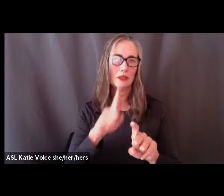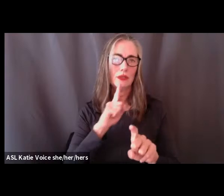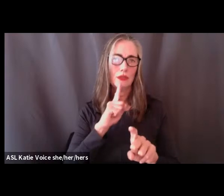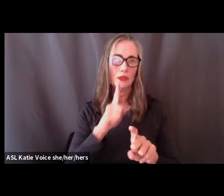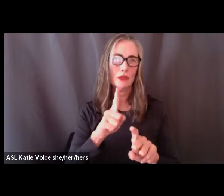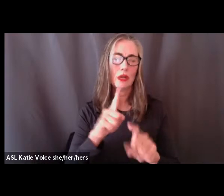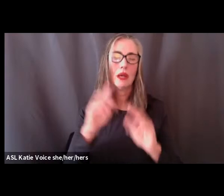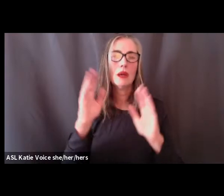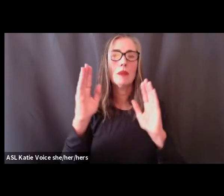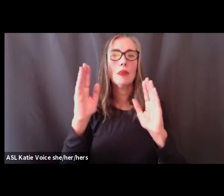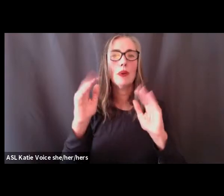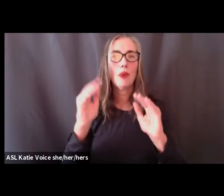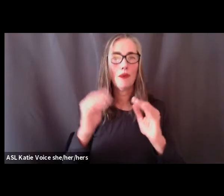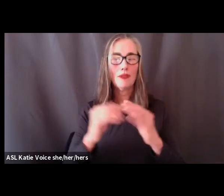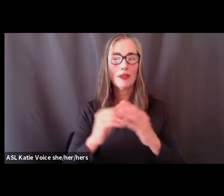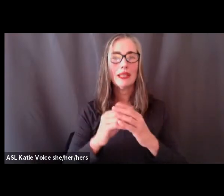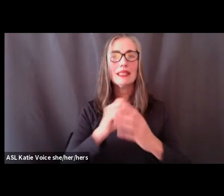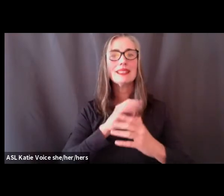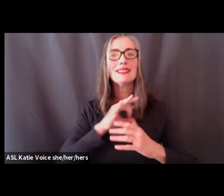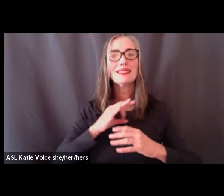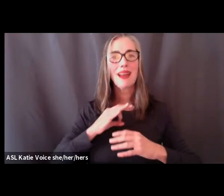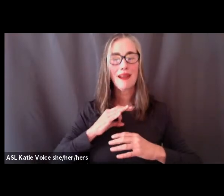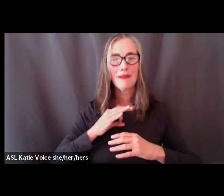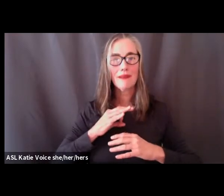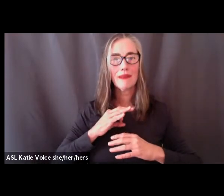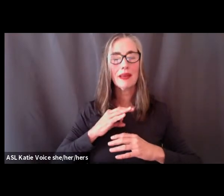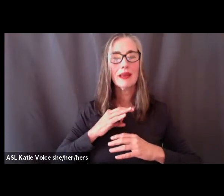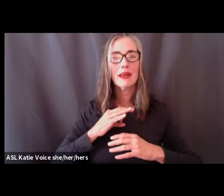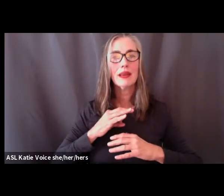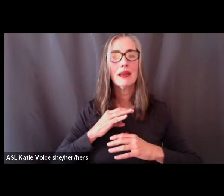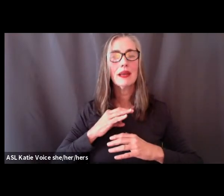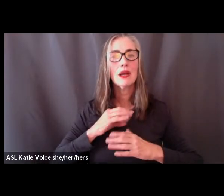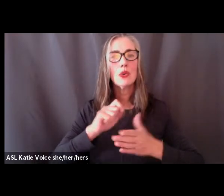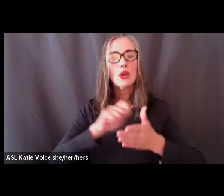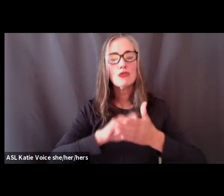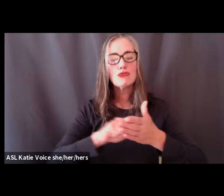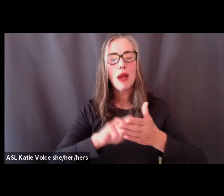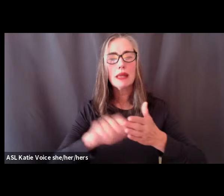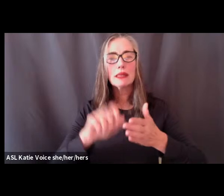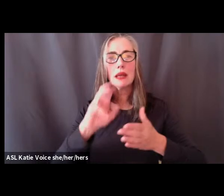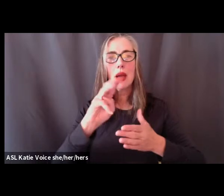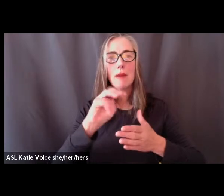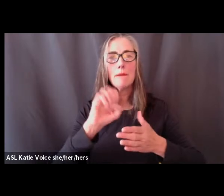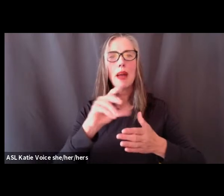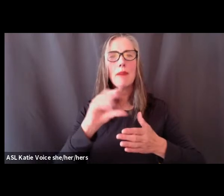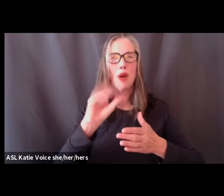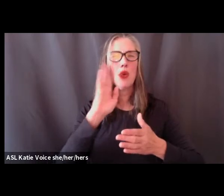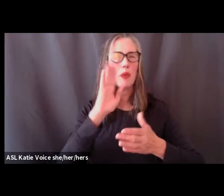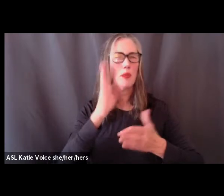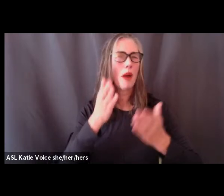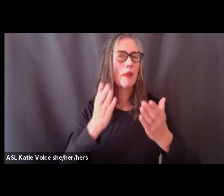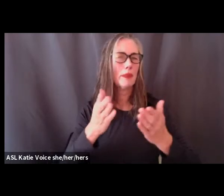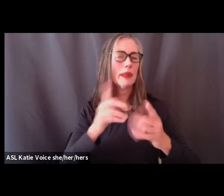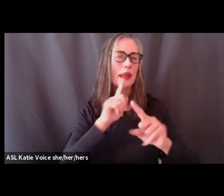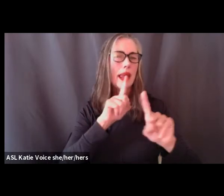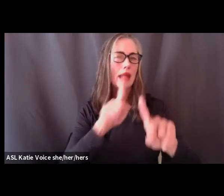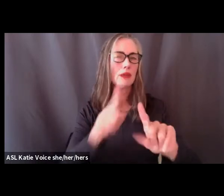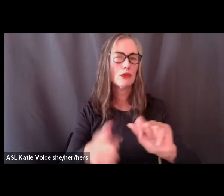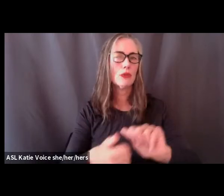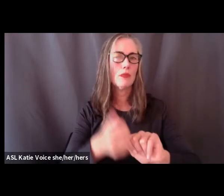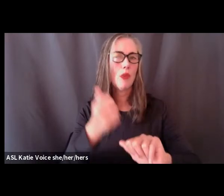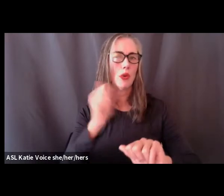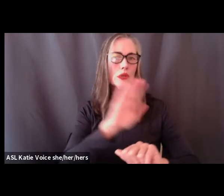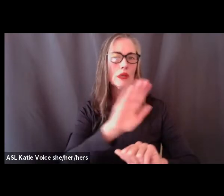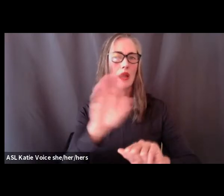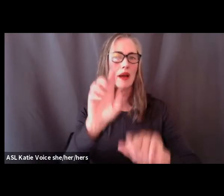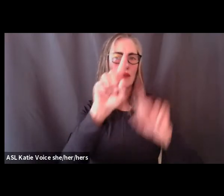hopefully we've got the staff memo that will come out in coming days will probably answer most of these questions beyond what I just explained. So